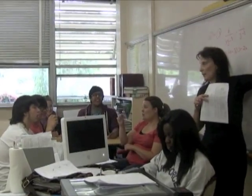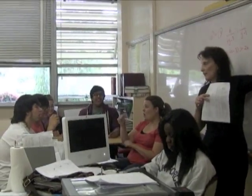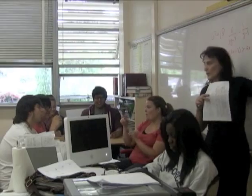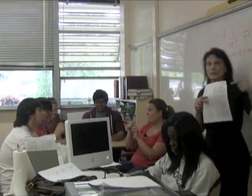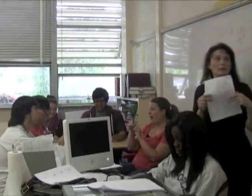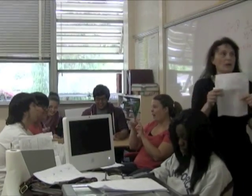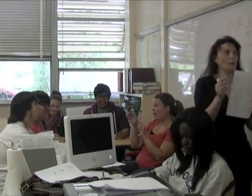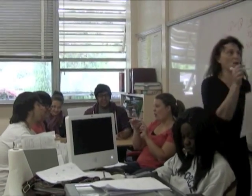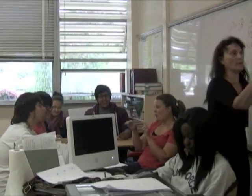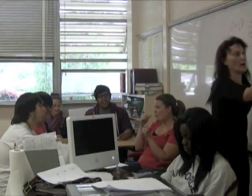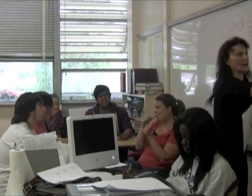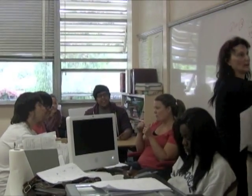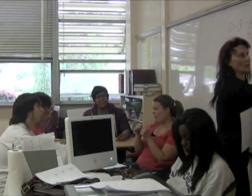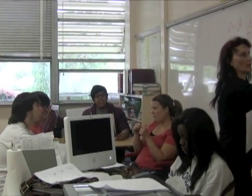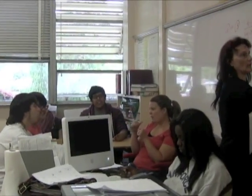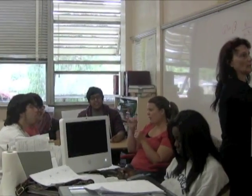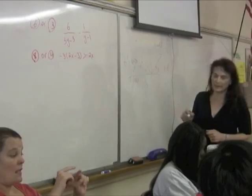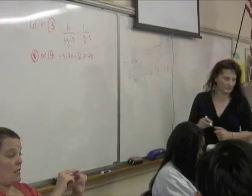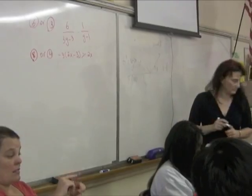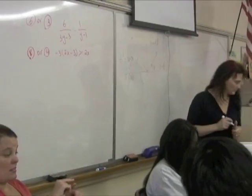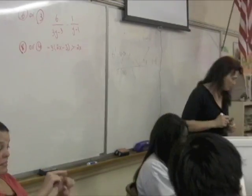over. We have 90 degrees.